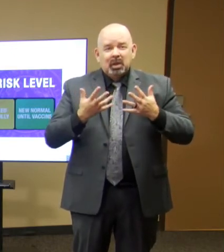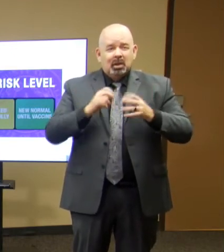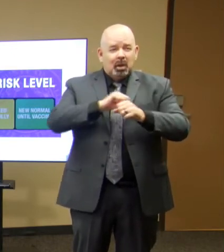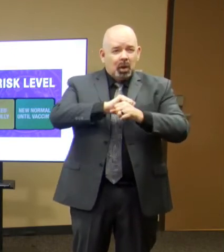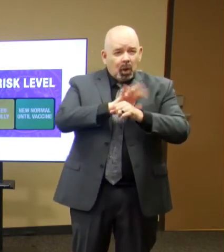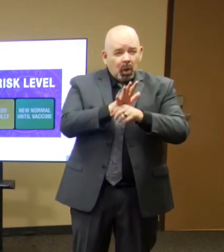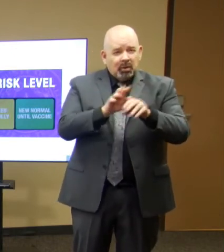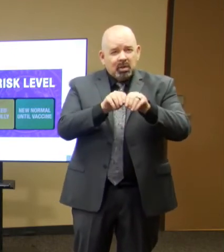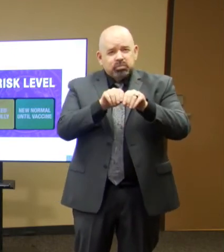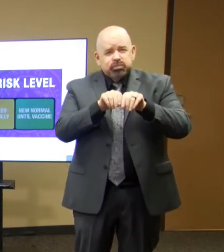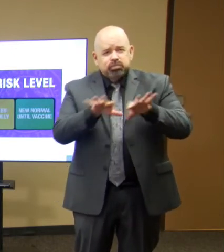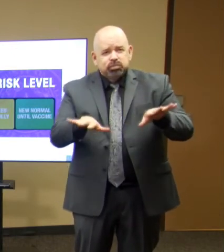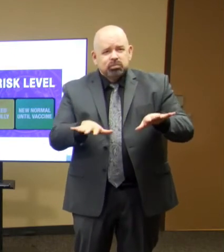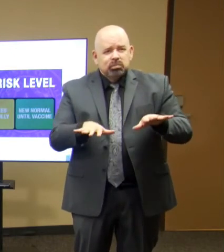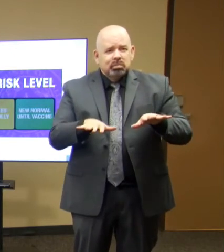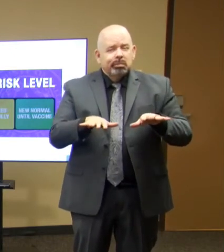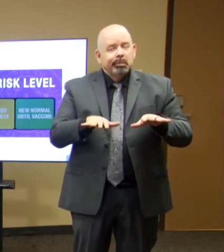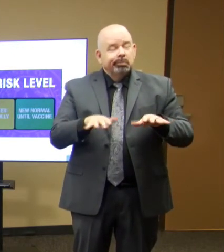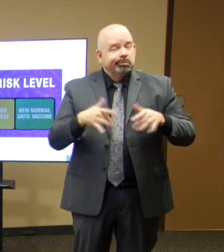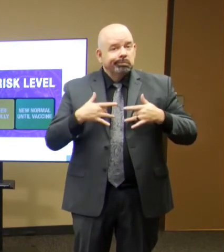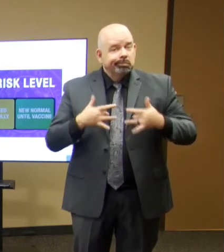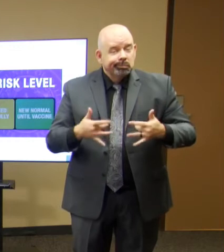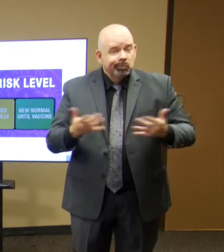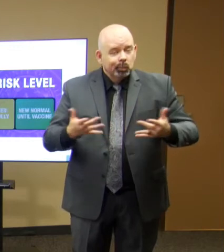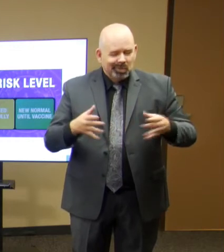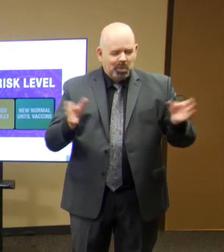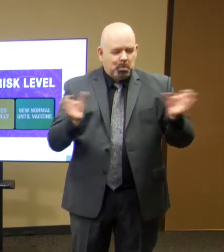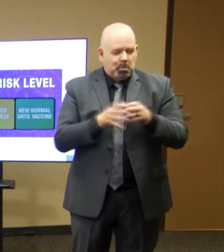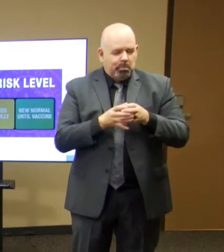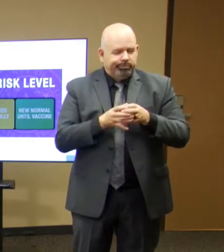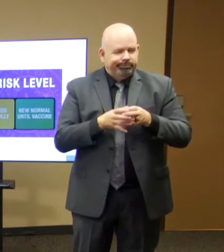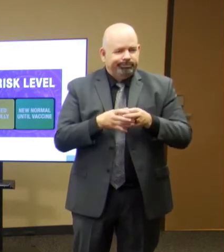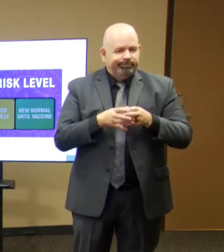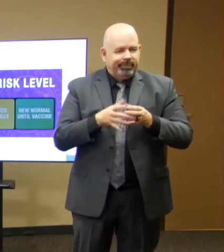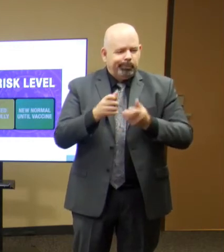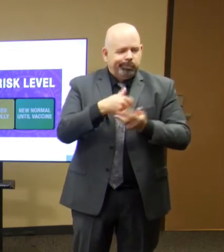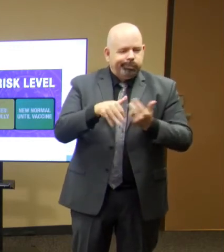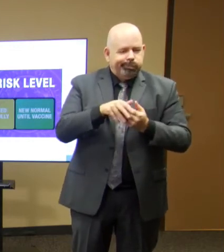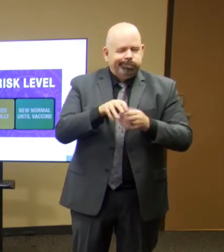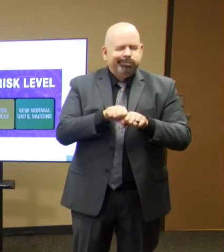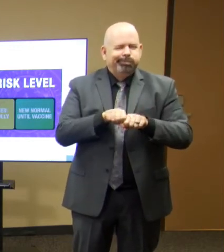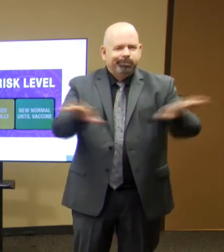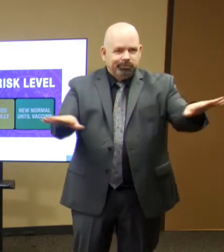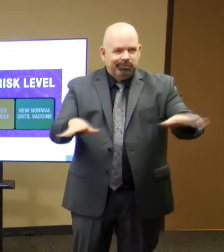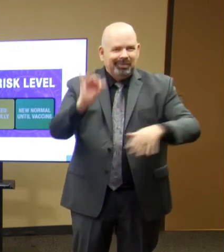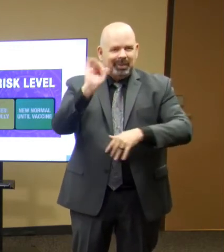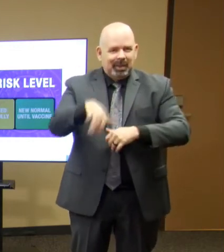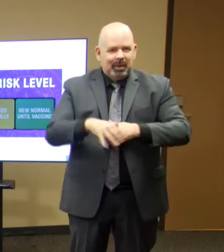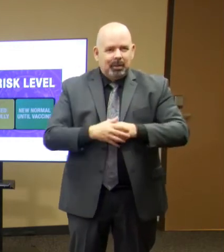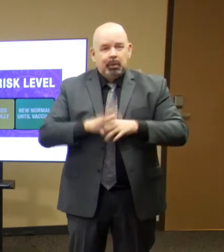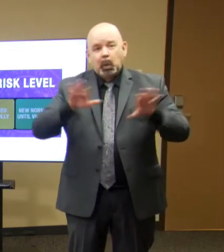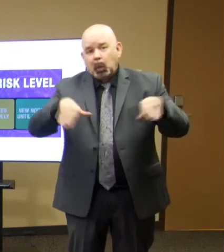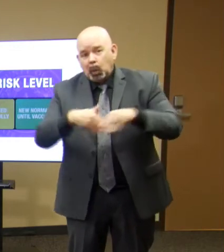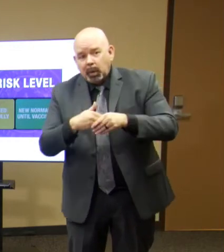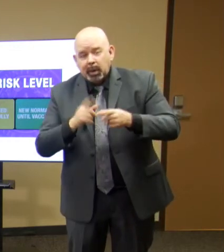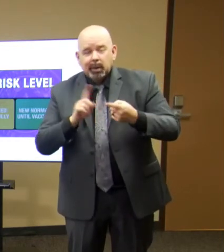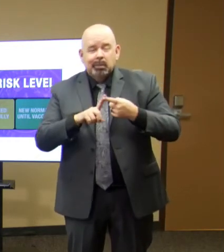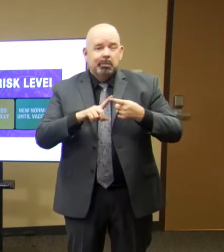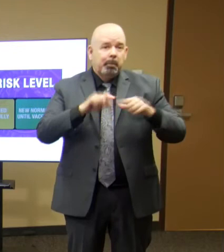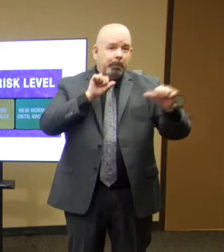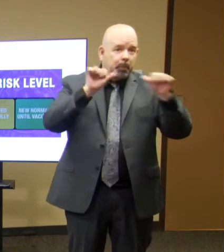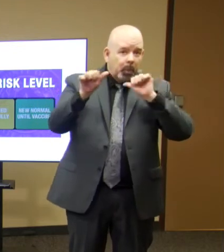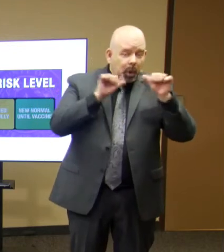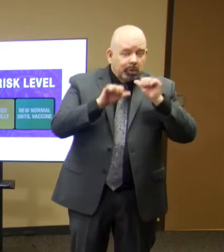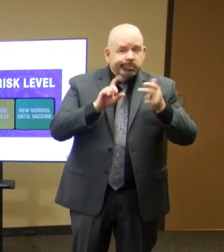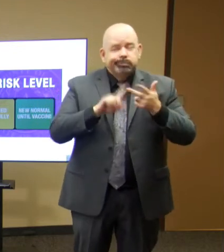like birthday parties, weddings, holiday gatherings, but then also gatherings in bars, restaurants, office break rooms. And as the judge